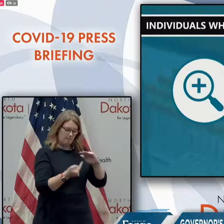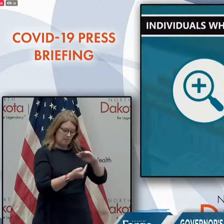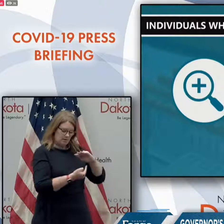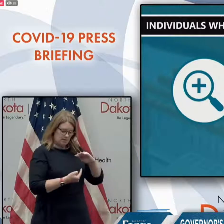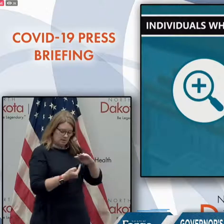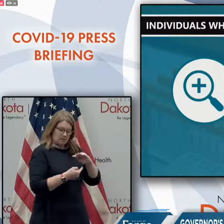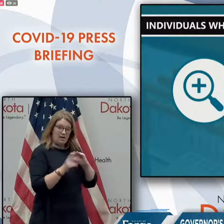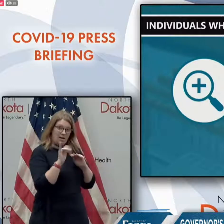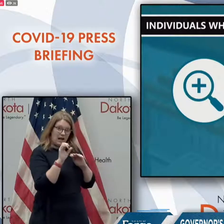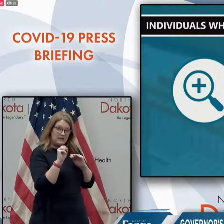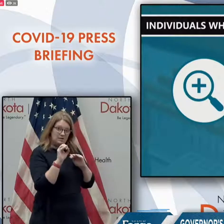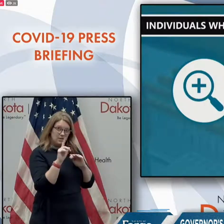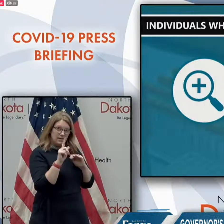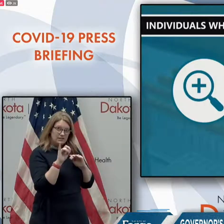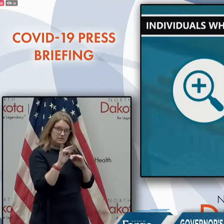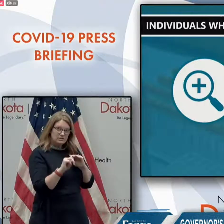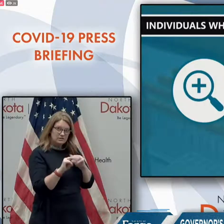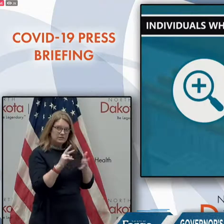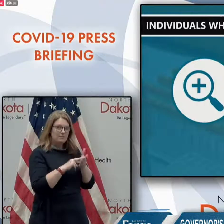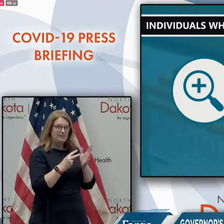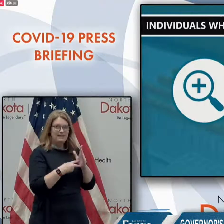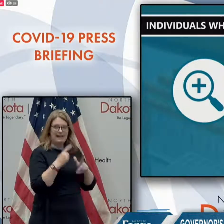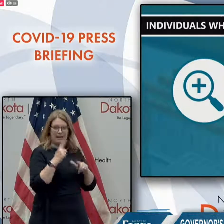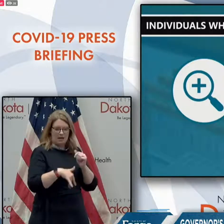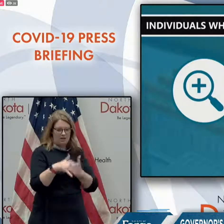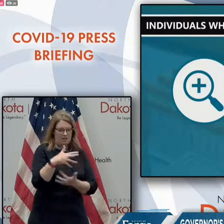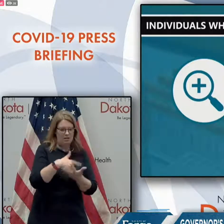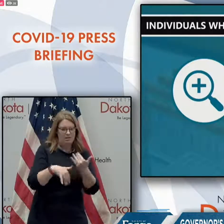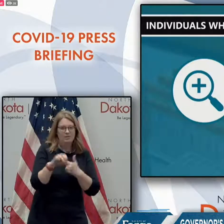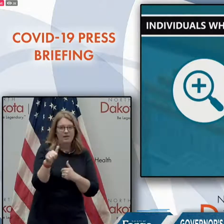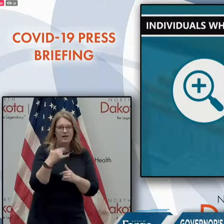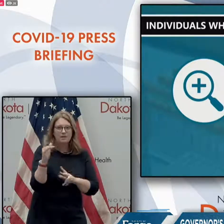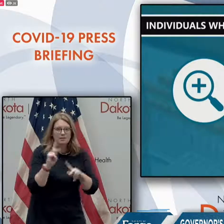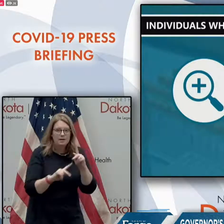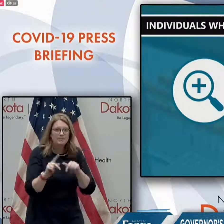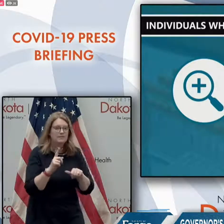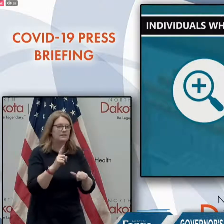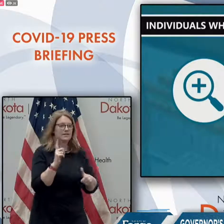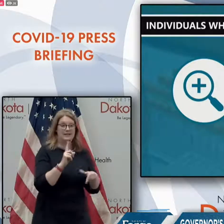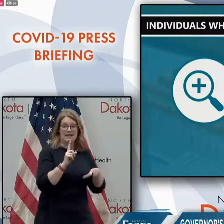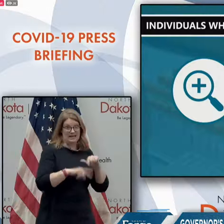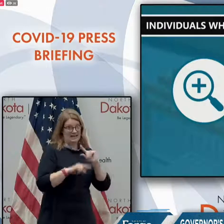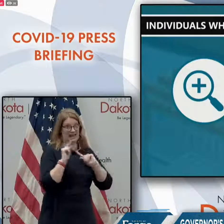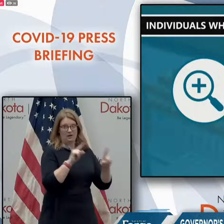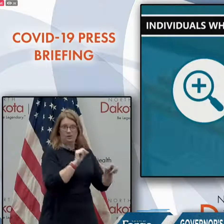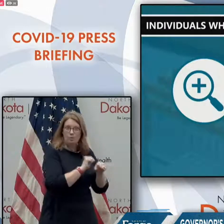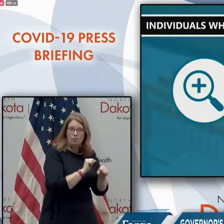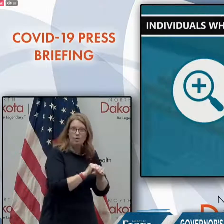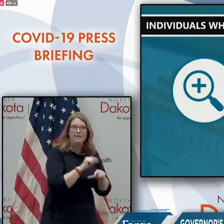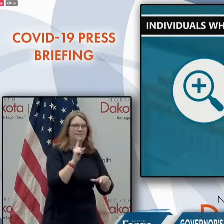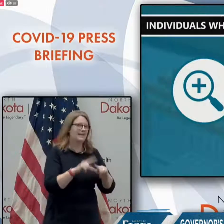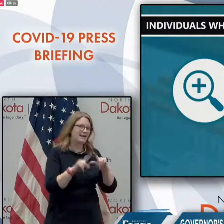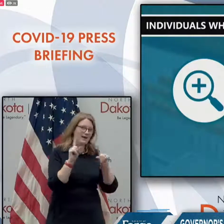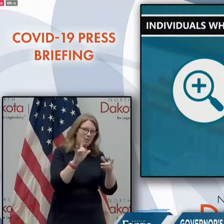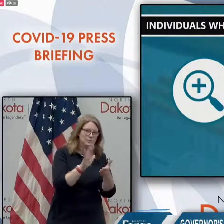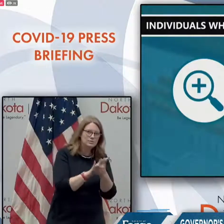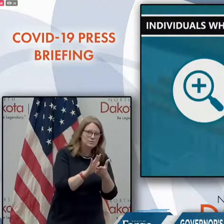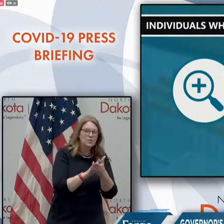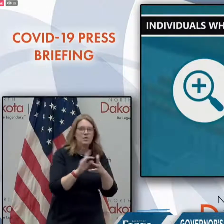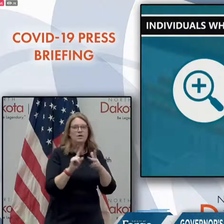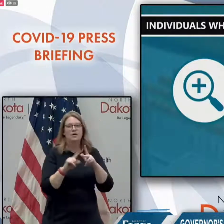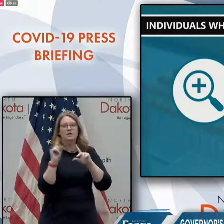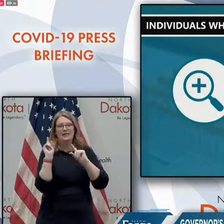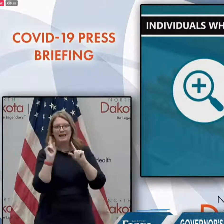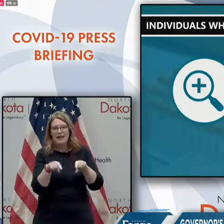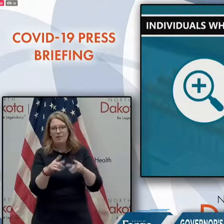they need to isolate themselves from others. No, they shouldn't be going to work, they shouldn't be going to school, not going to public